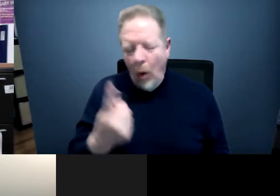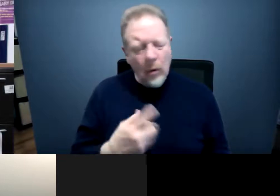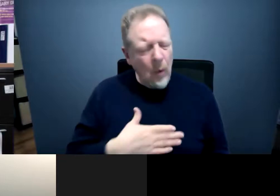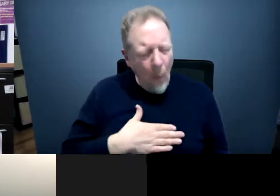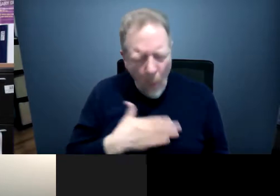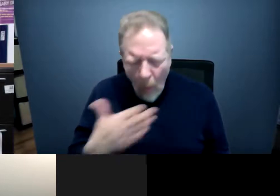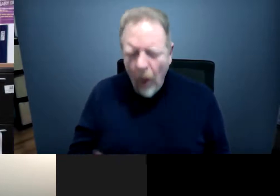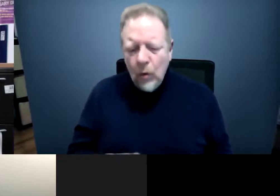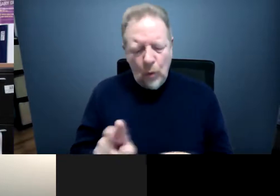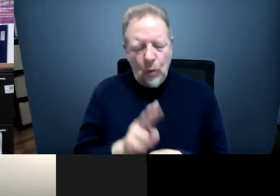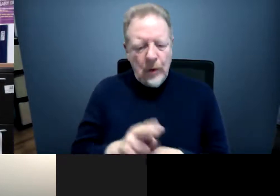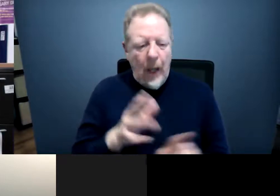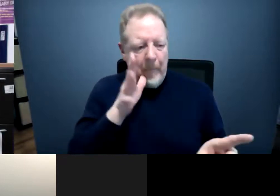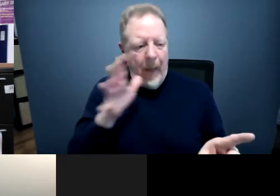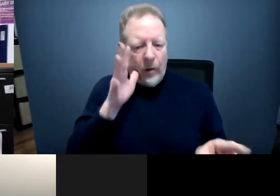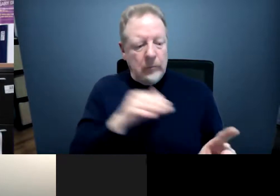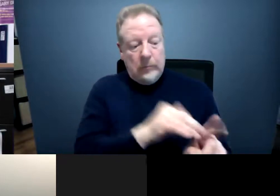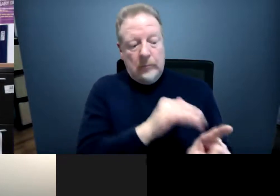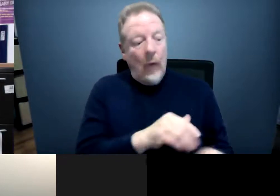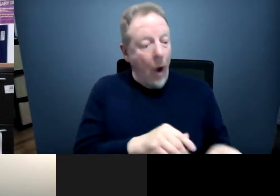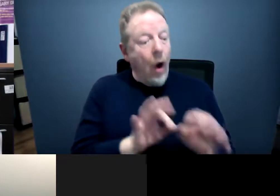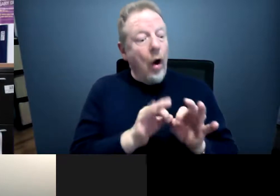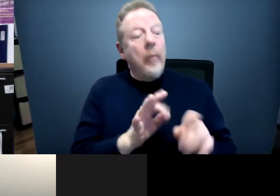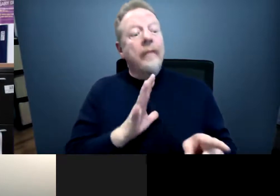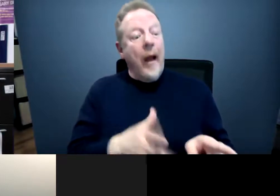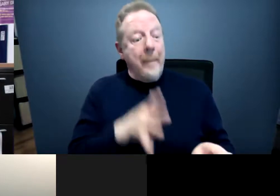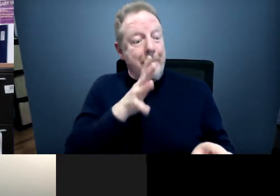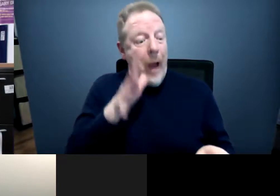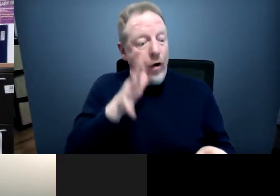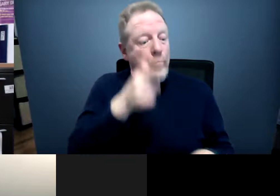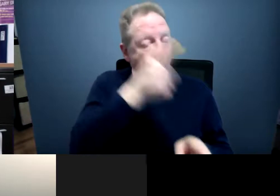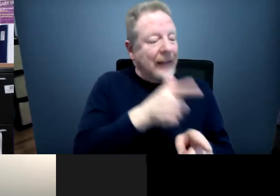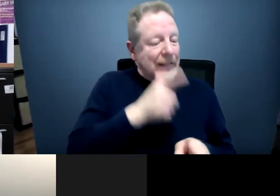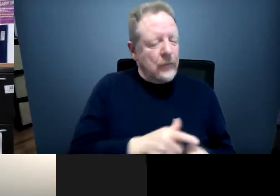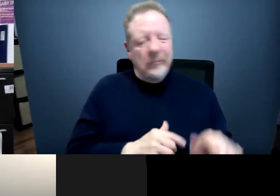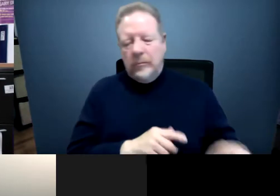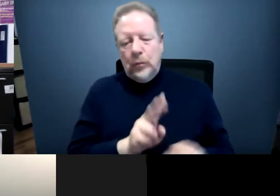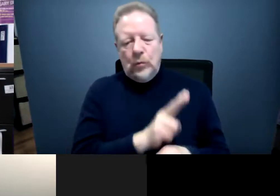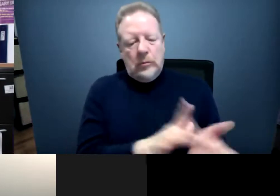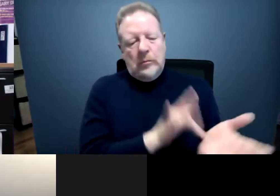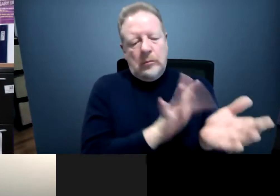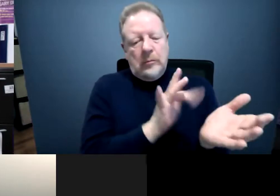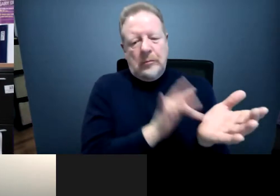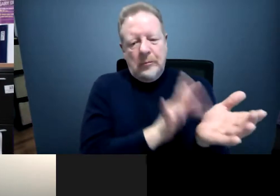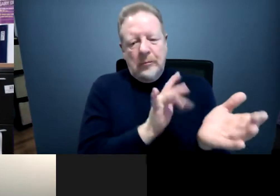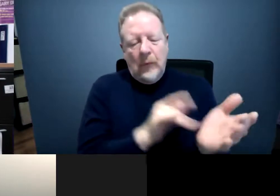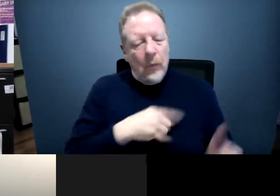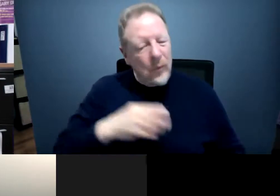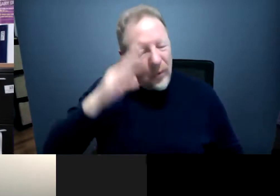the parent or the family person as the interpreter. And, which we know they don't